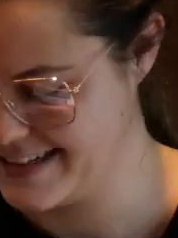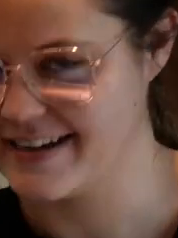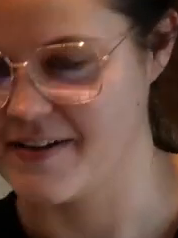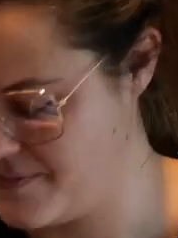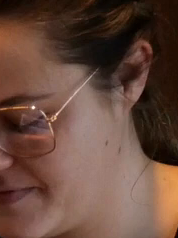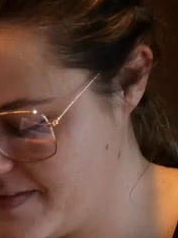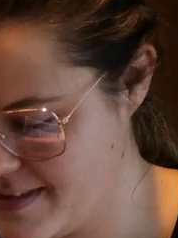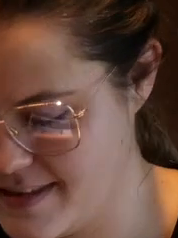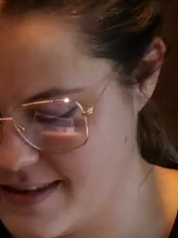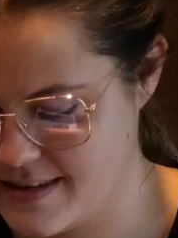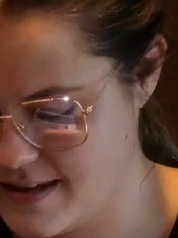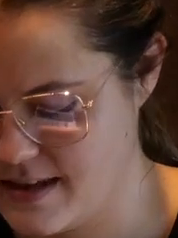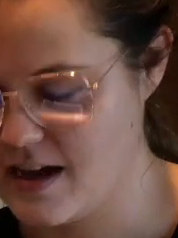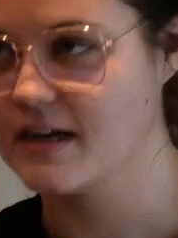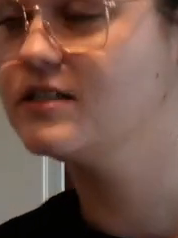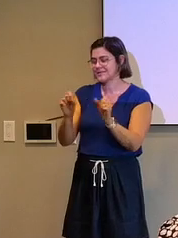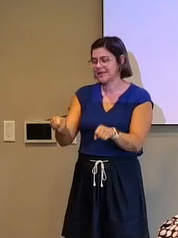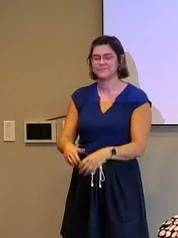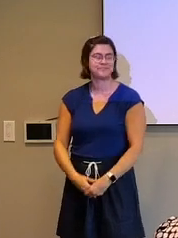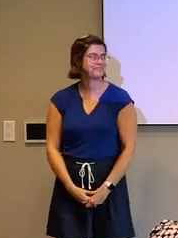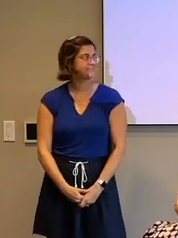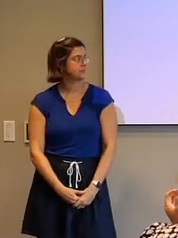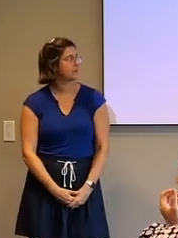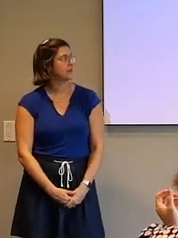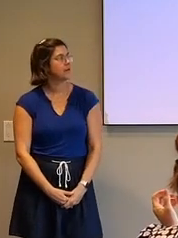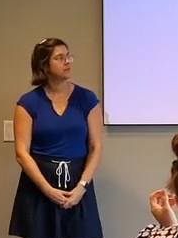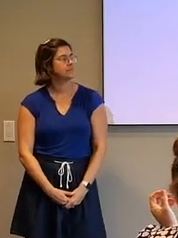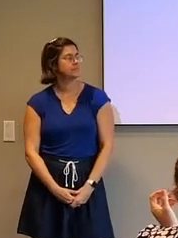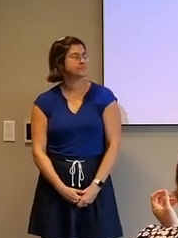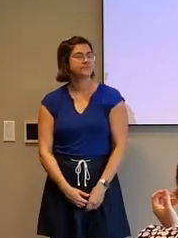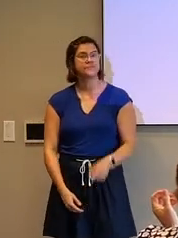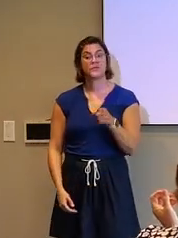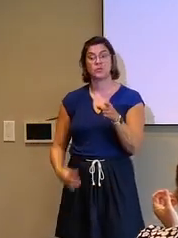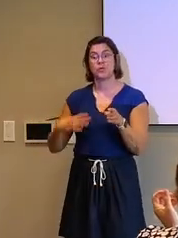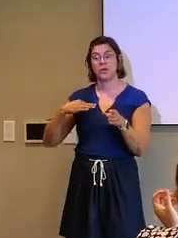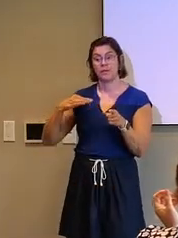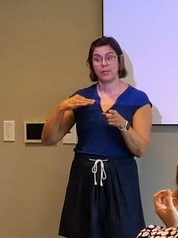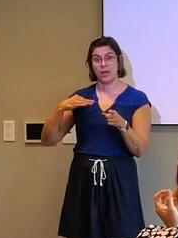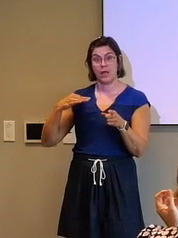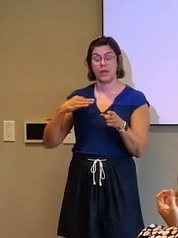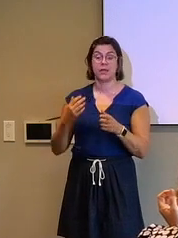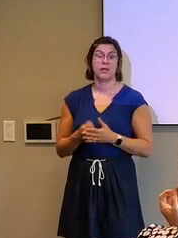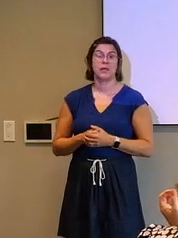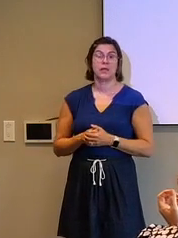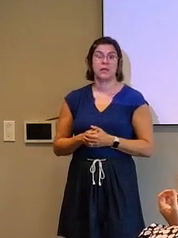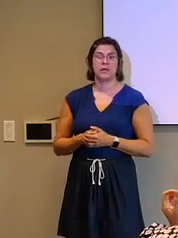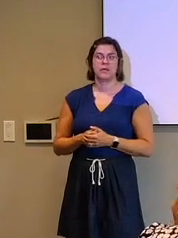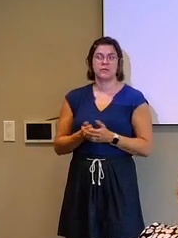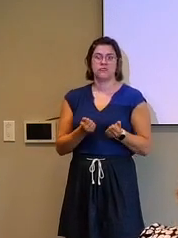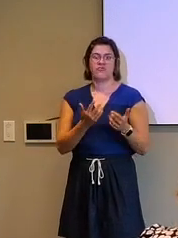just, okay. All right, so when you apply, you do not have to give us any